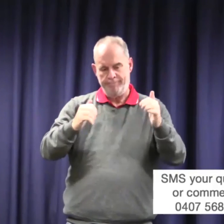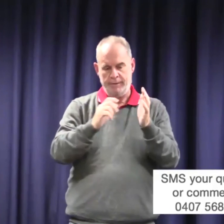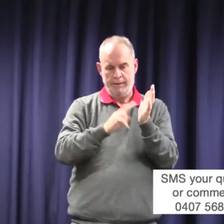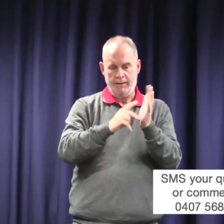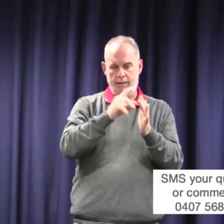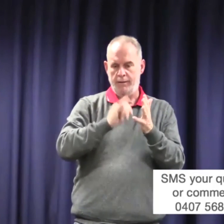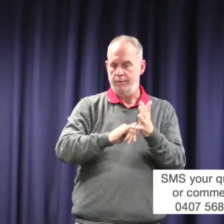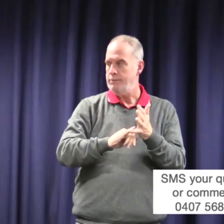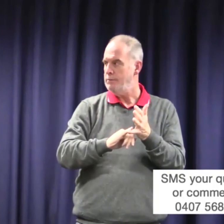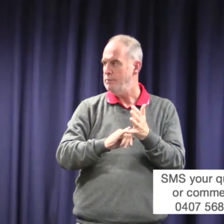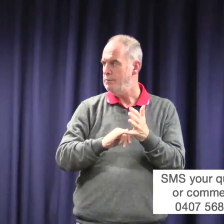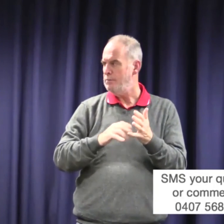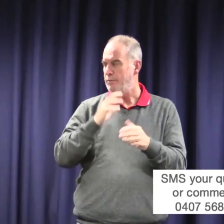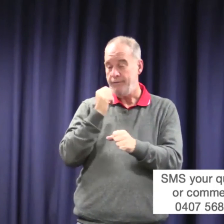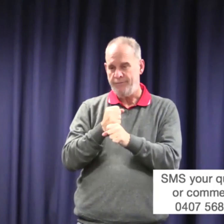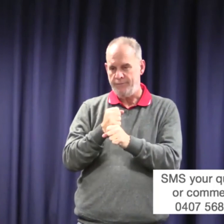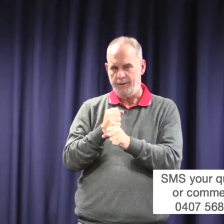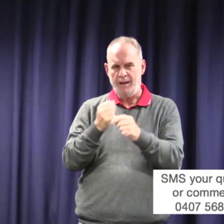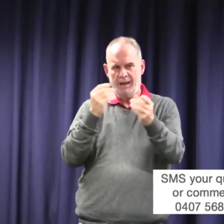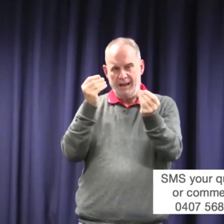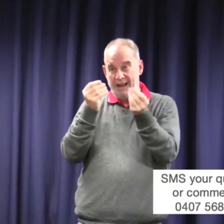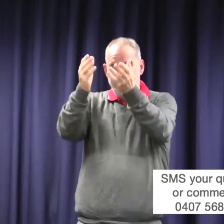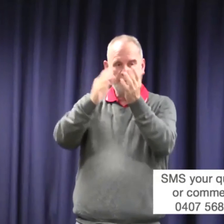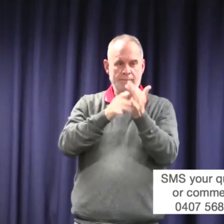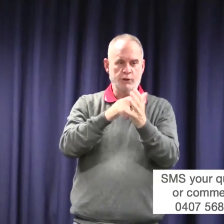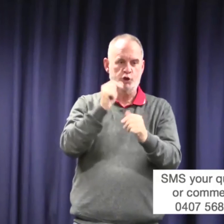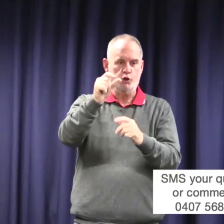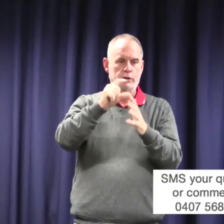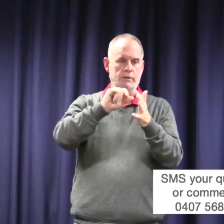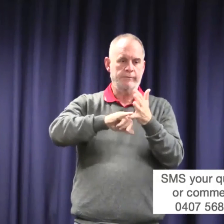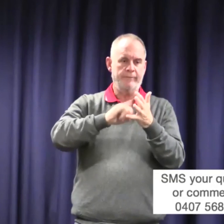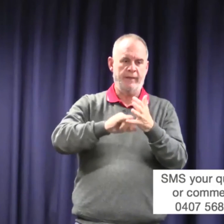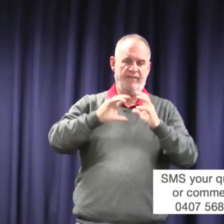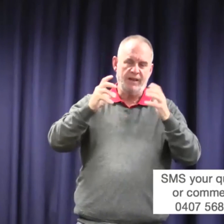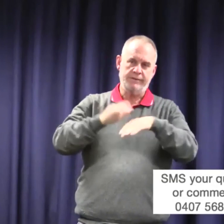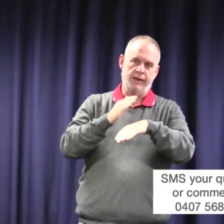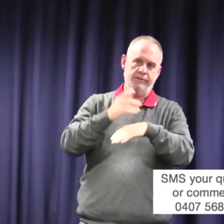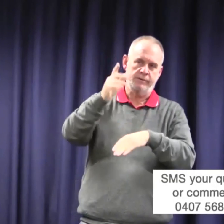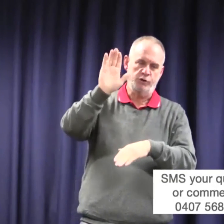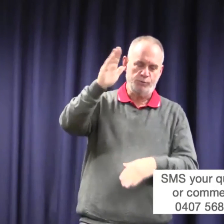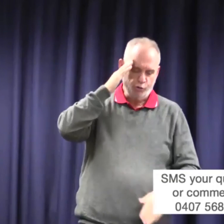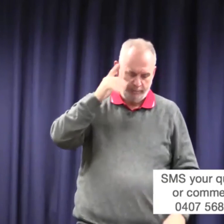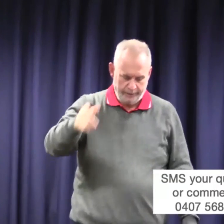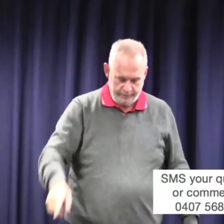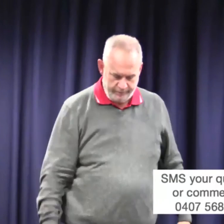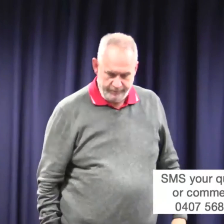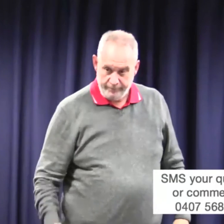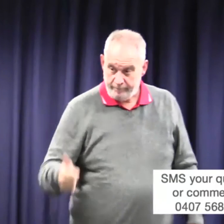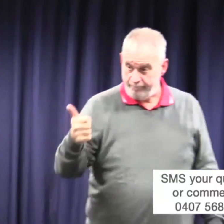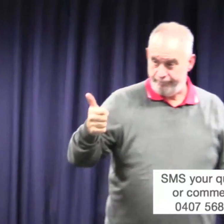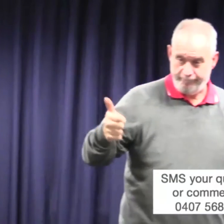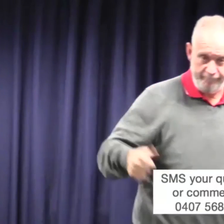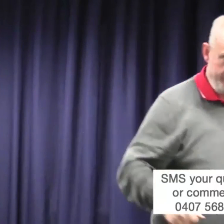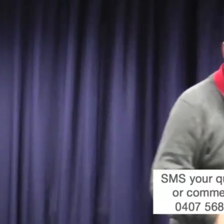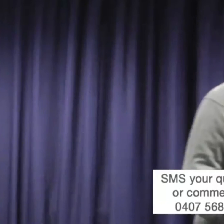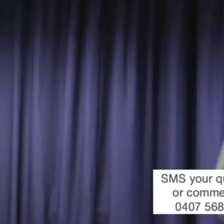diabetes is on the up. It's on the increase. They need to understand. Let's give them the message. Let's tell the fat cat sitting